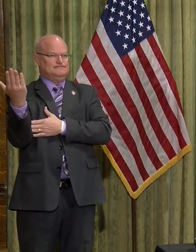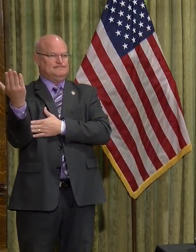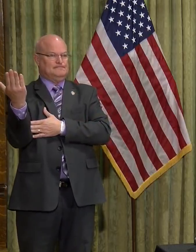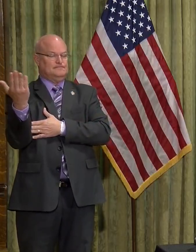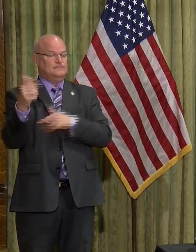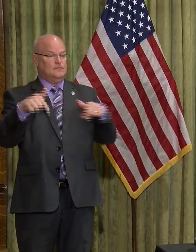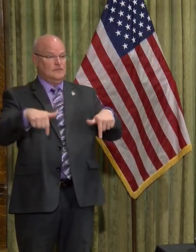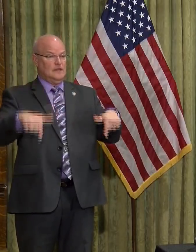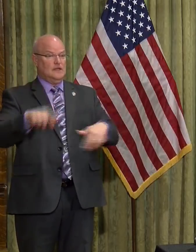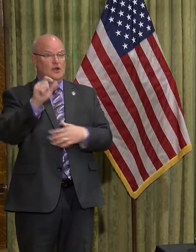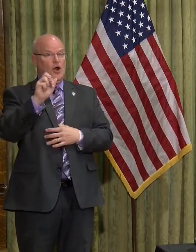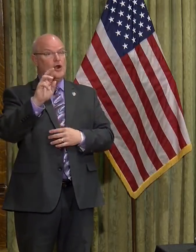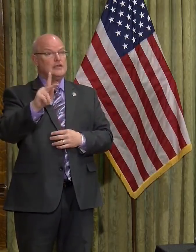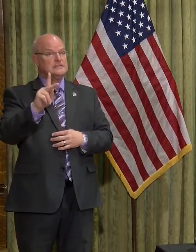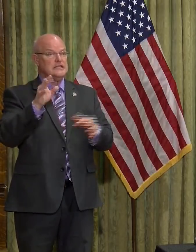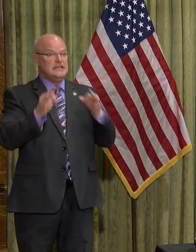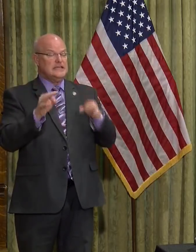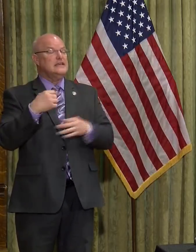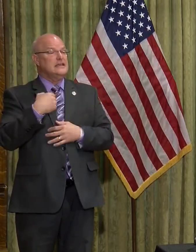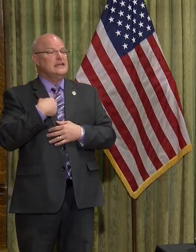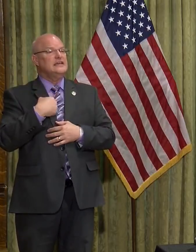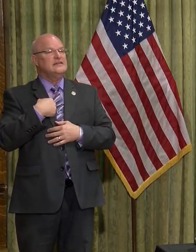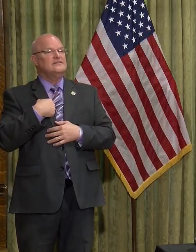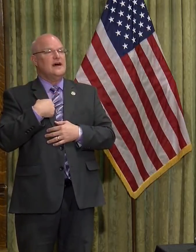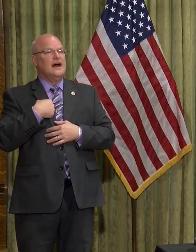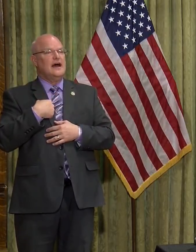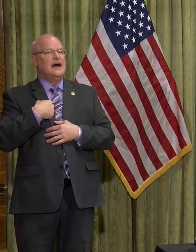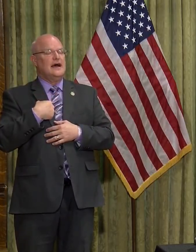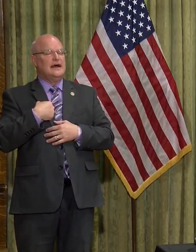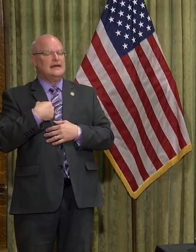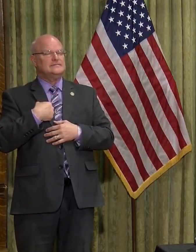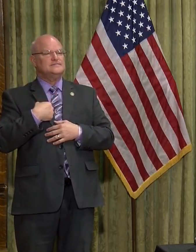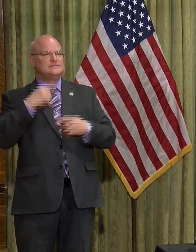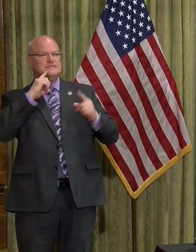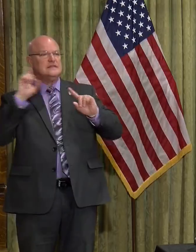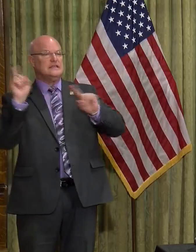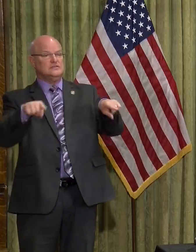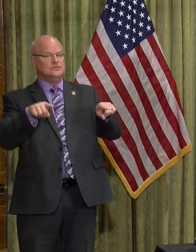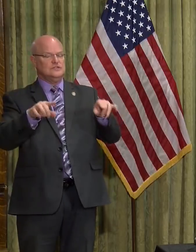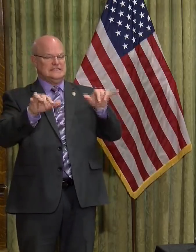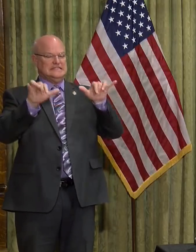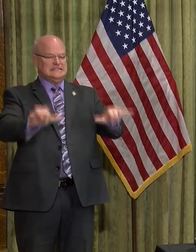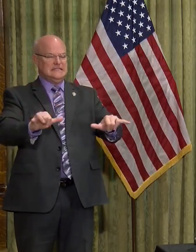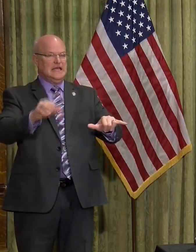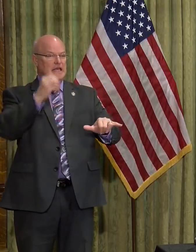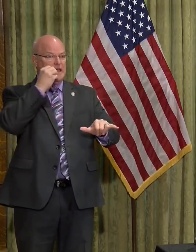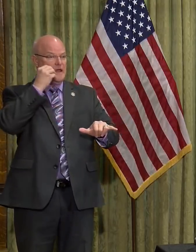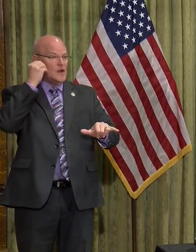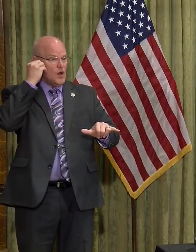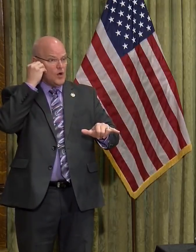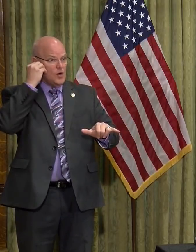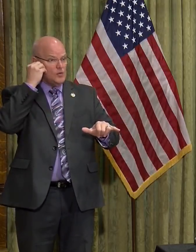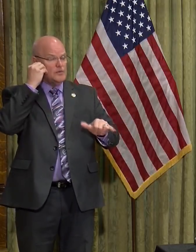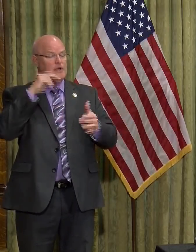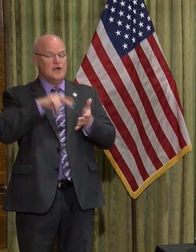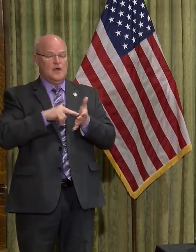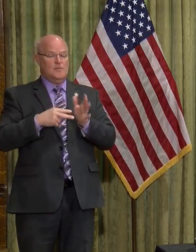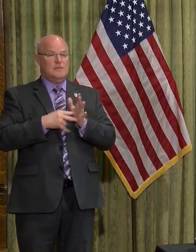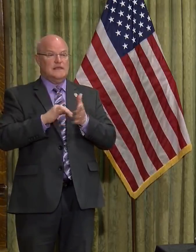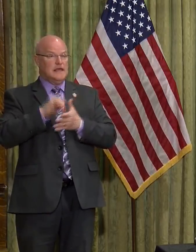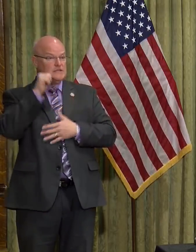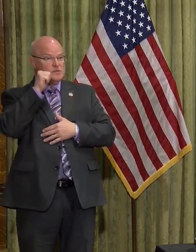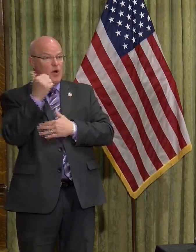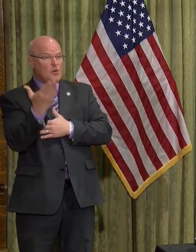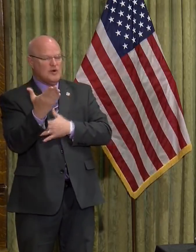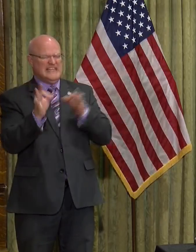in Arkansas, if I entered a stay-at-home order, this would mean that tomorrow